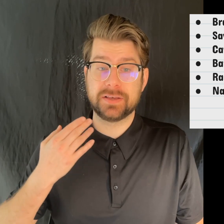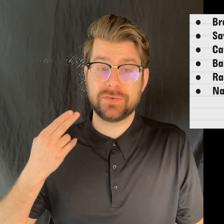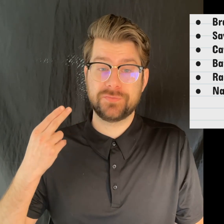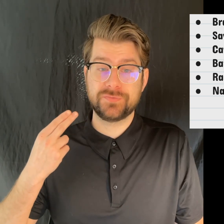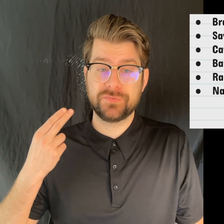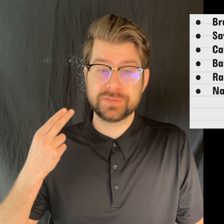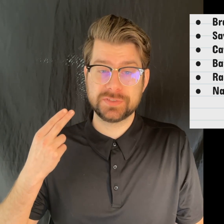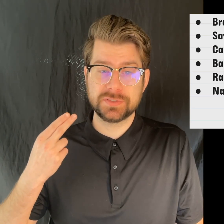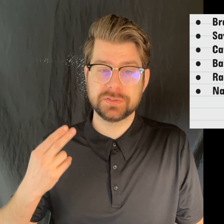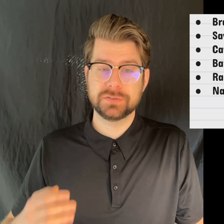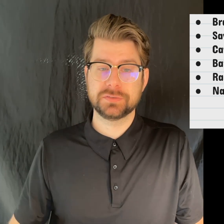natives,